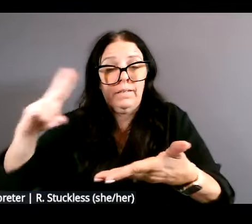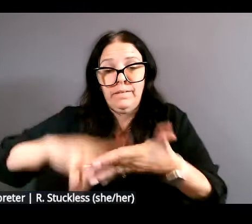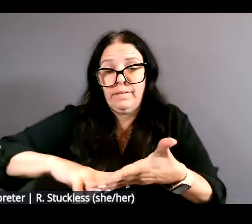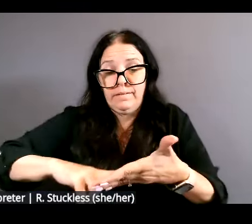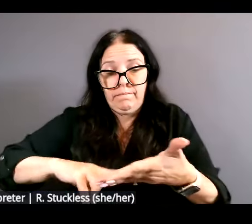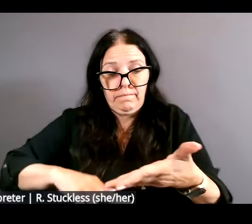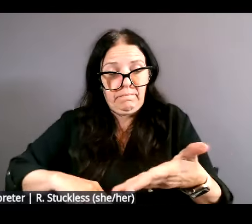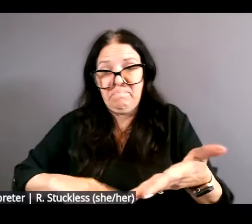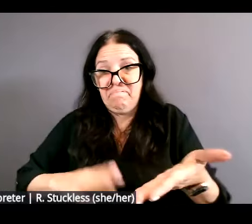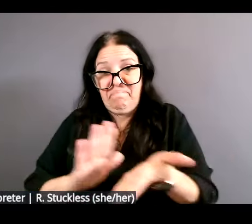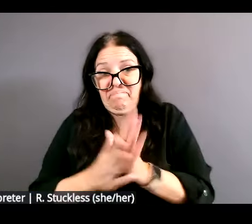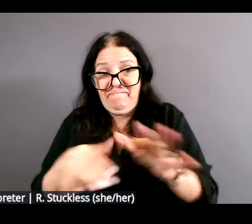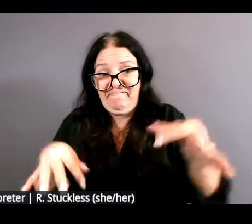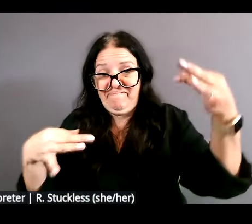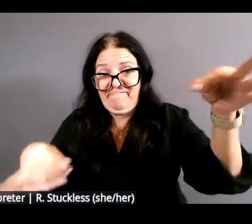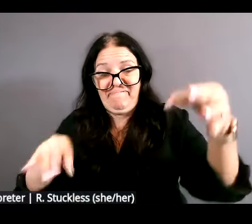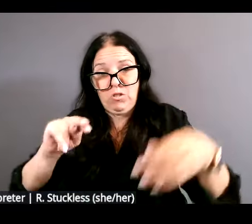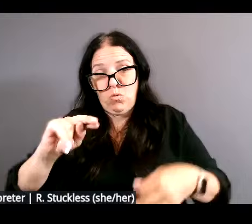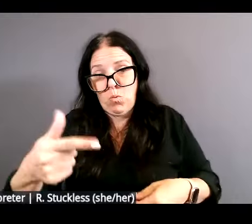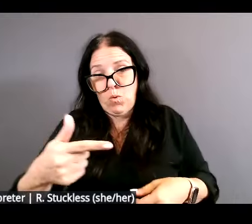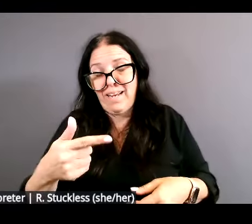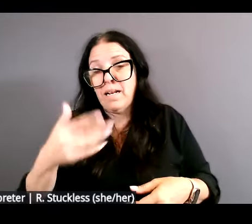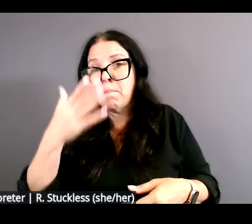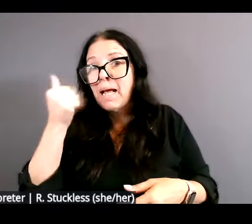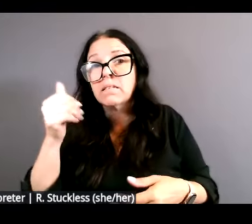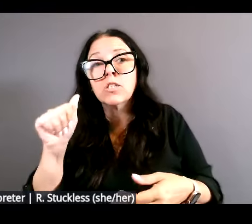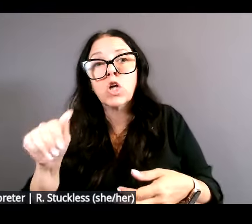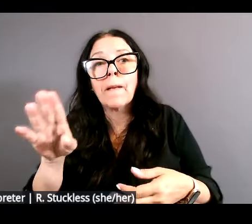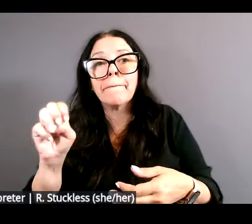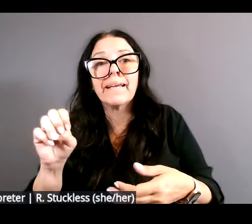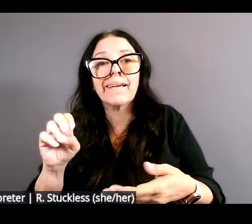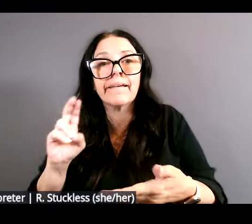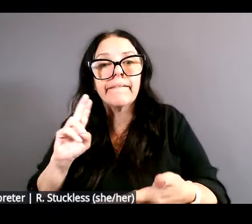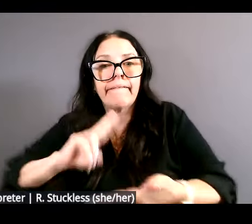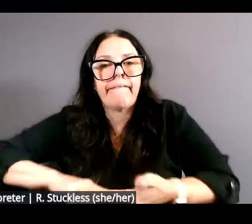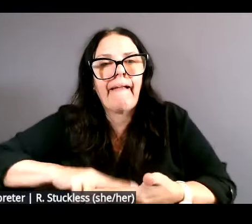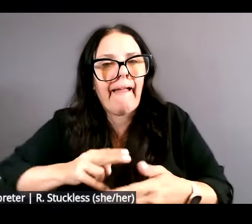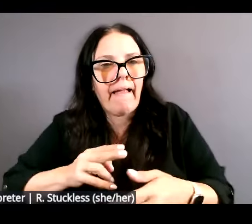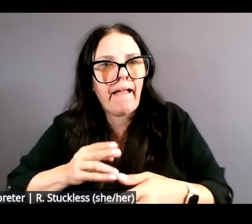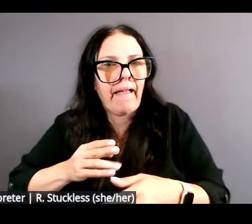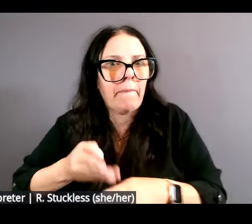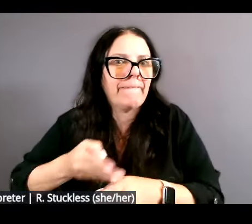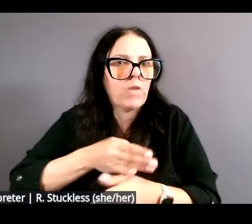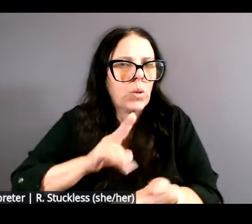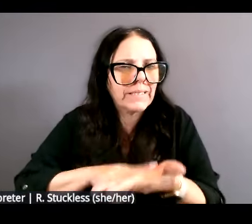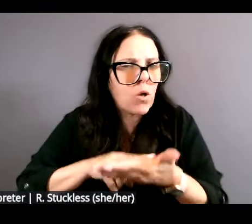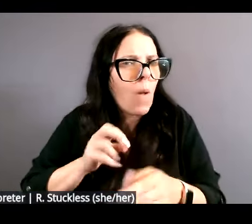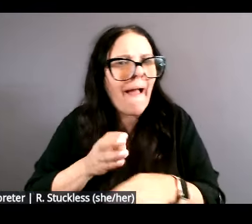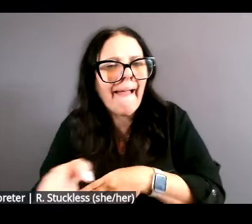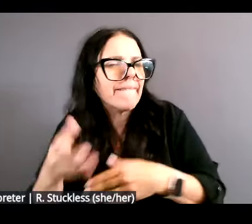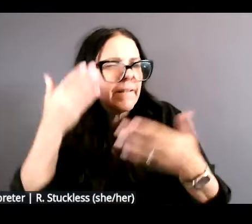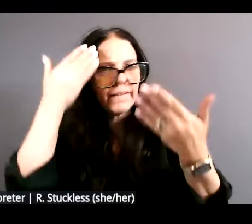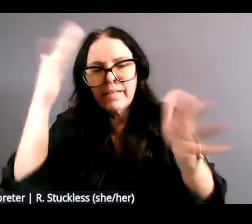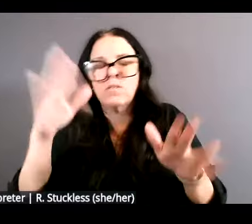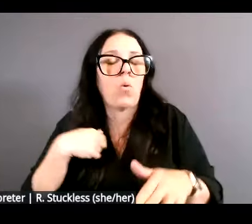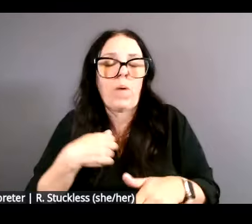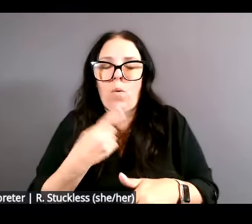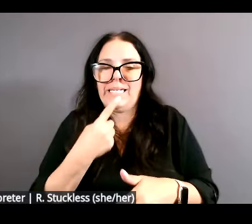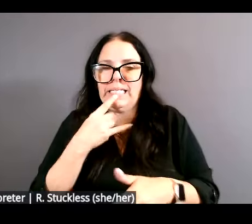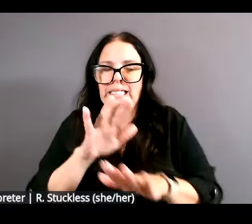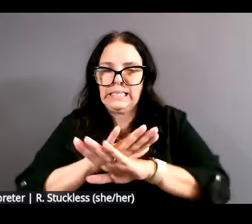was applied. So we usually recommend no stickers for that reason. What our recommendation usually is to